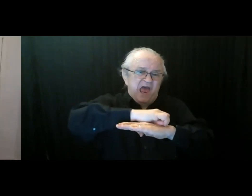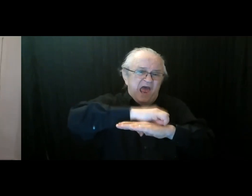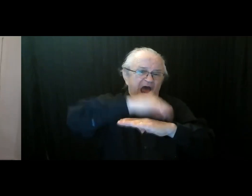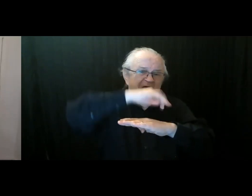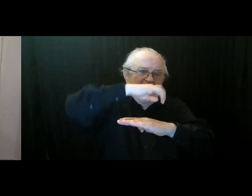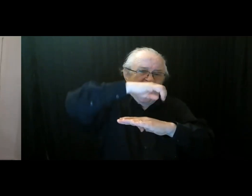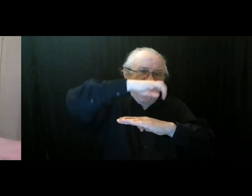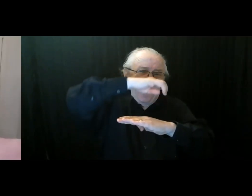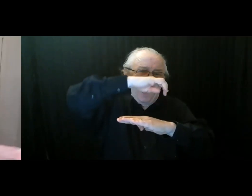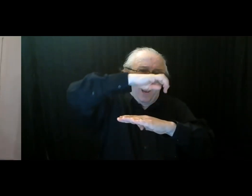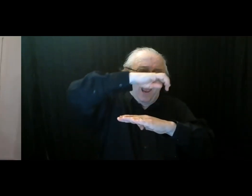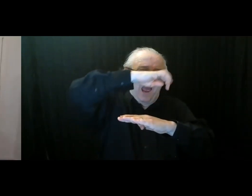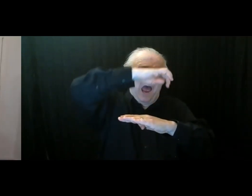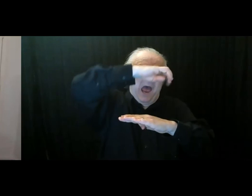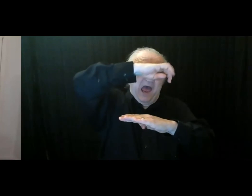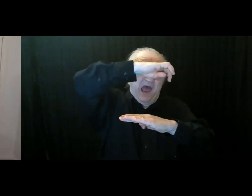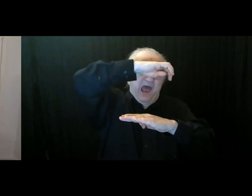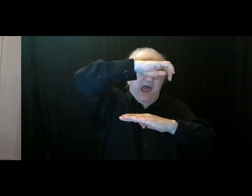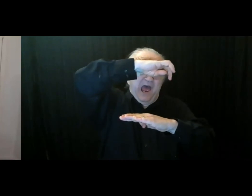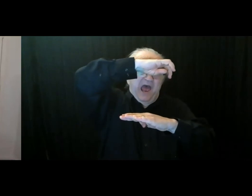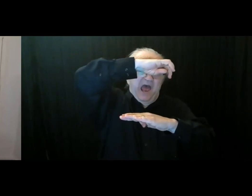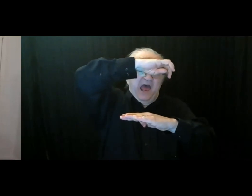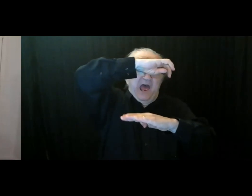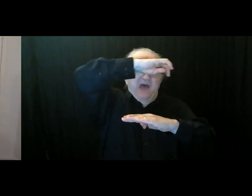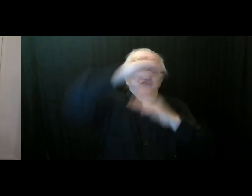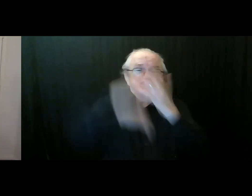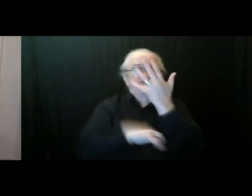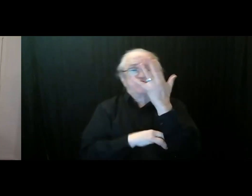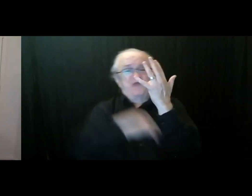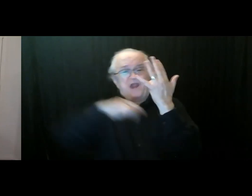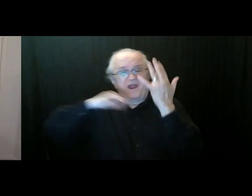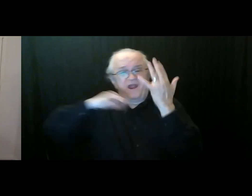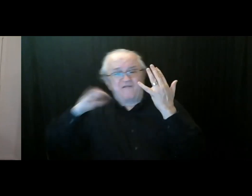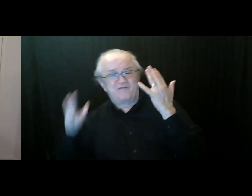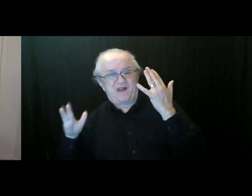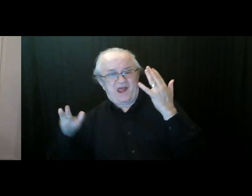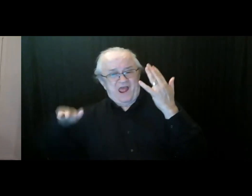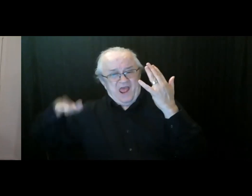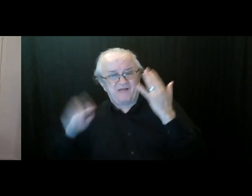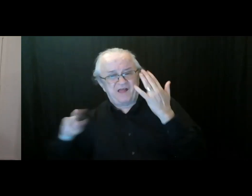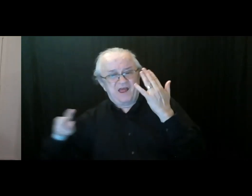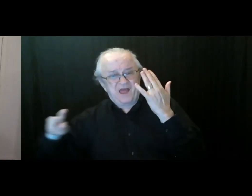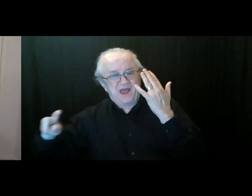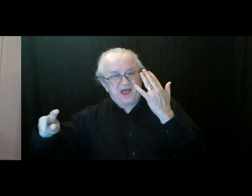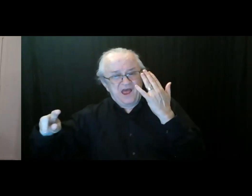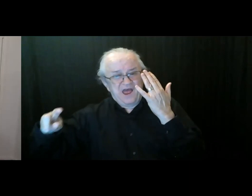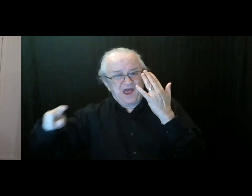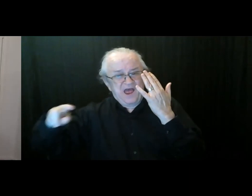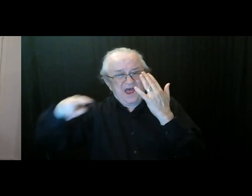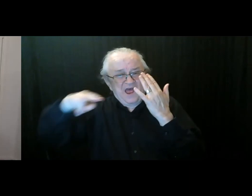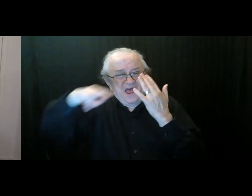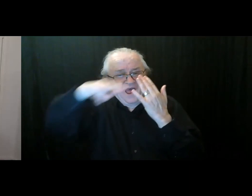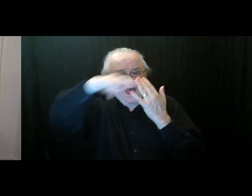space, circle the oak tree, and come in for hopefully a 2-point landing.